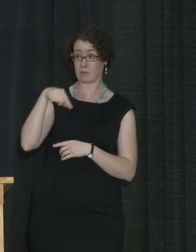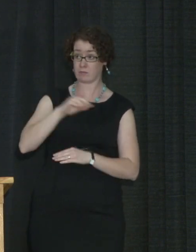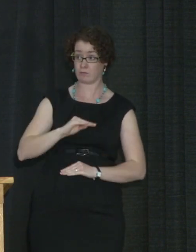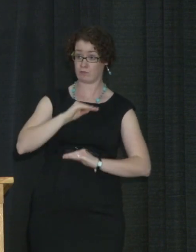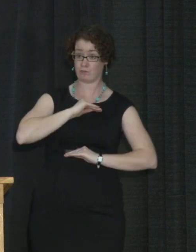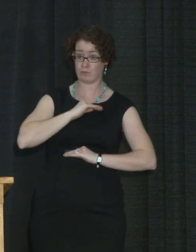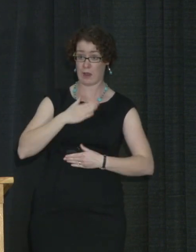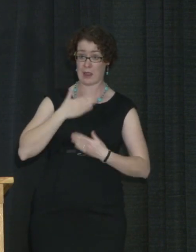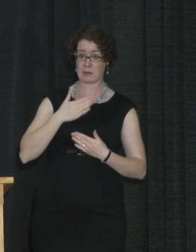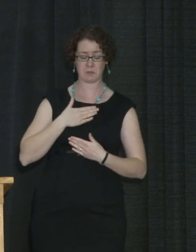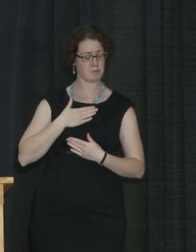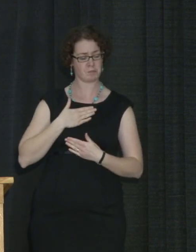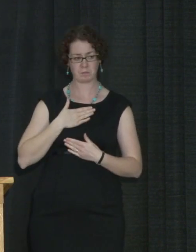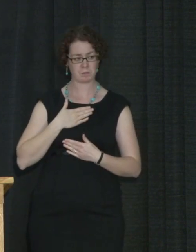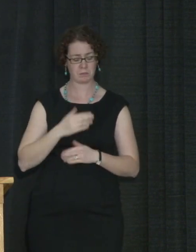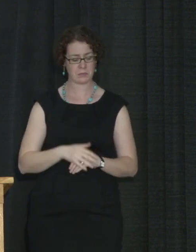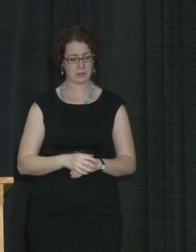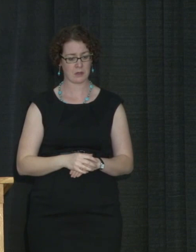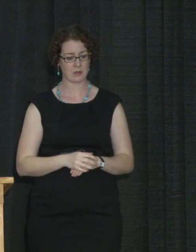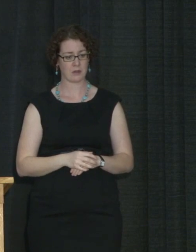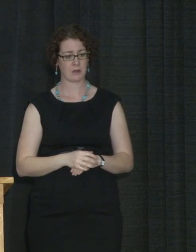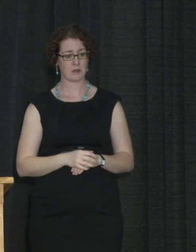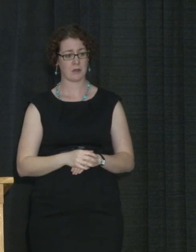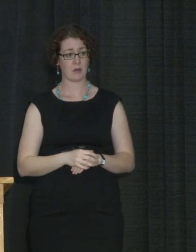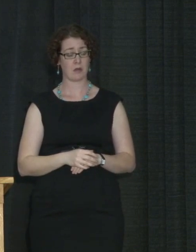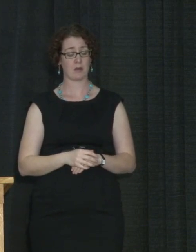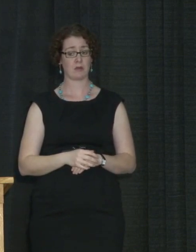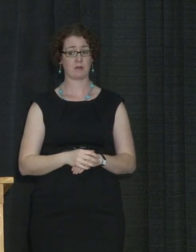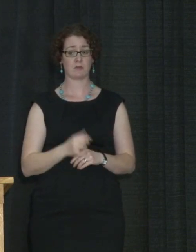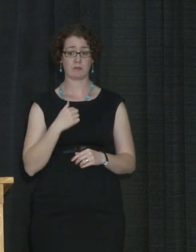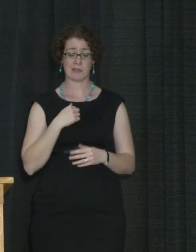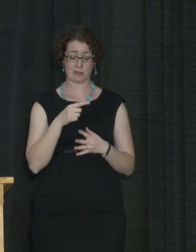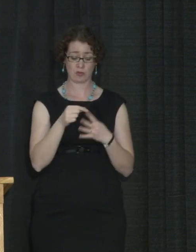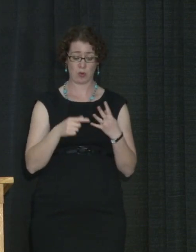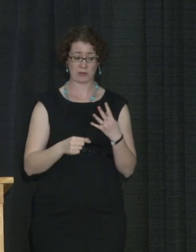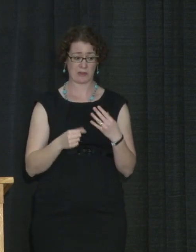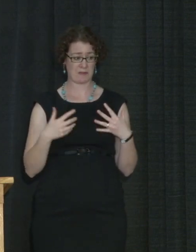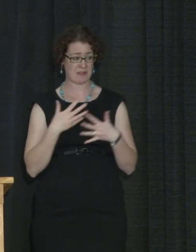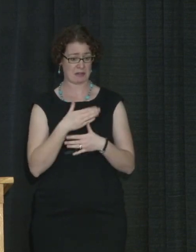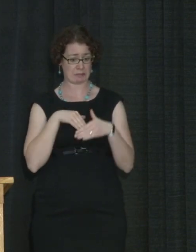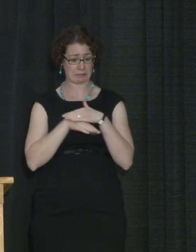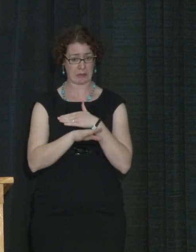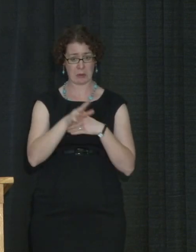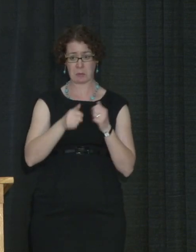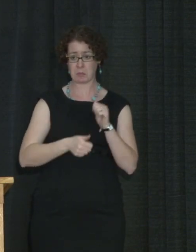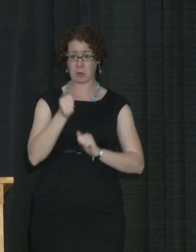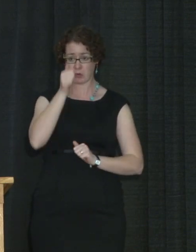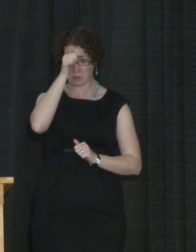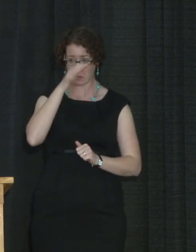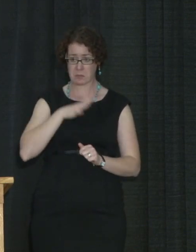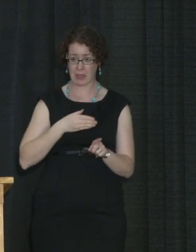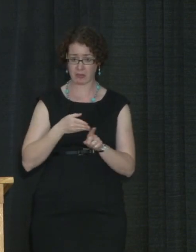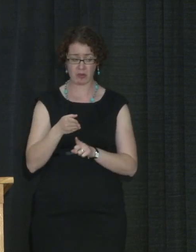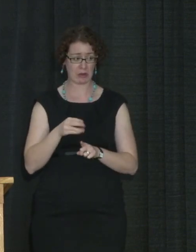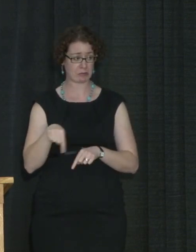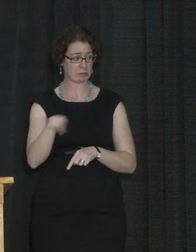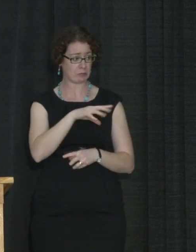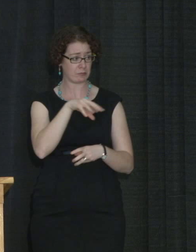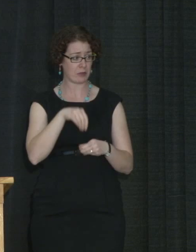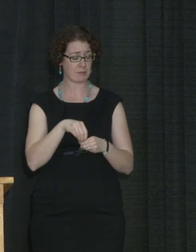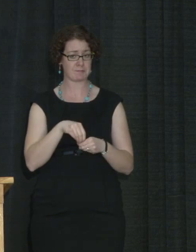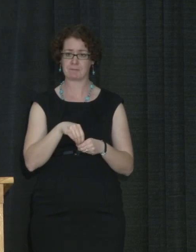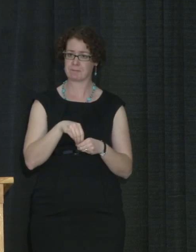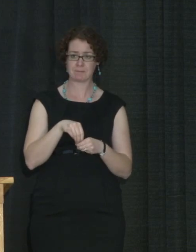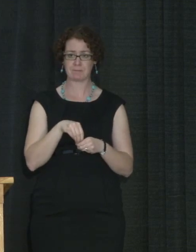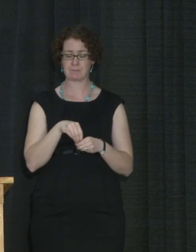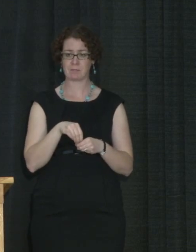happy. My choice was not going to be controlled by fear of entering a male-dominated trade.